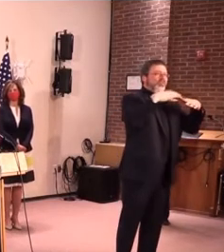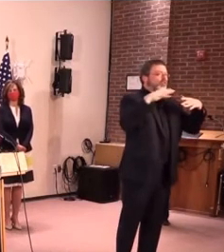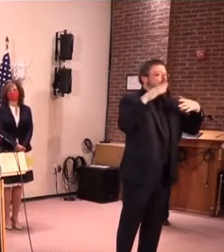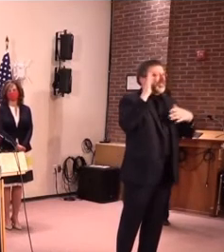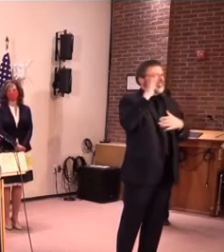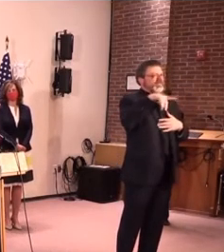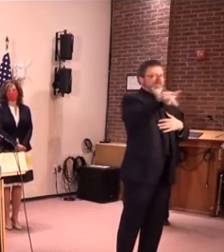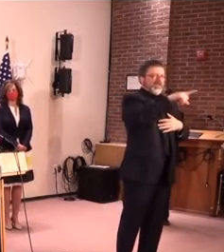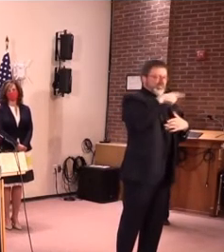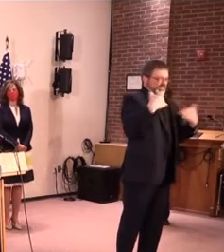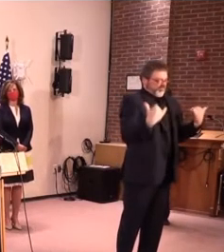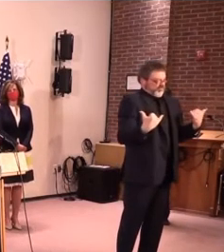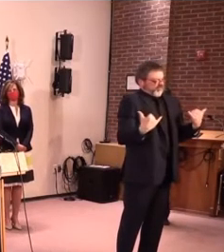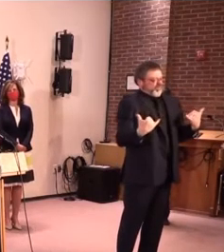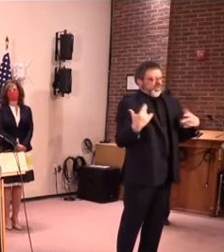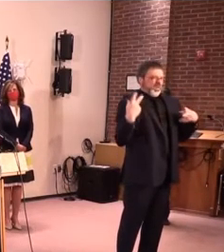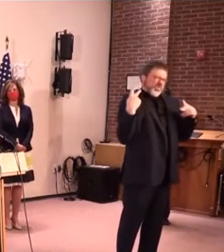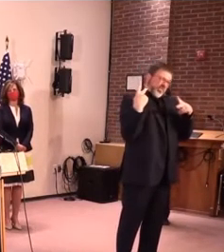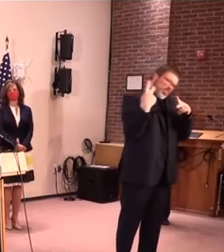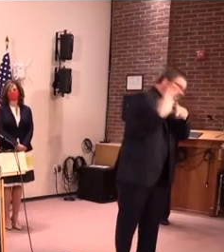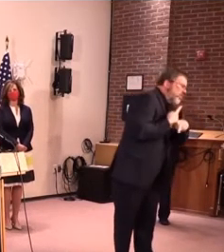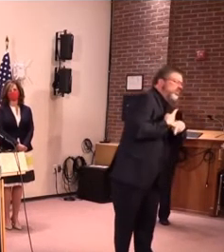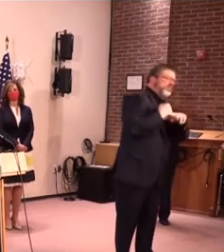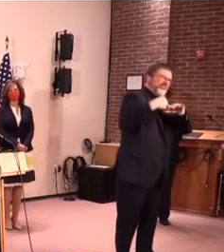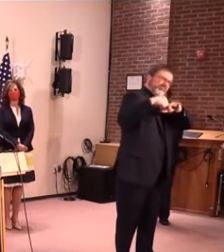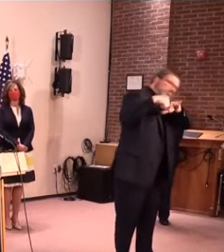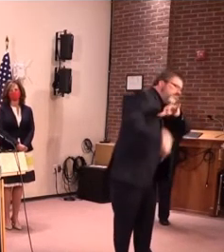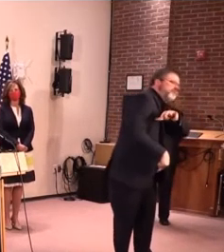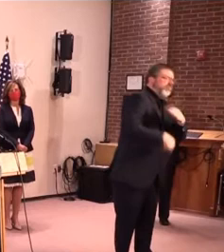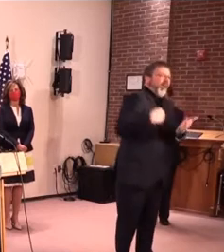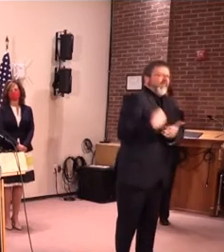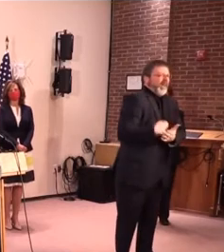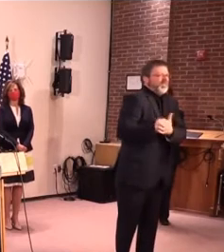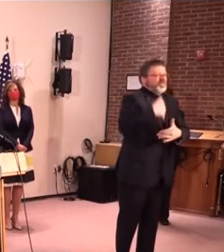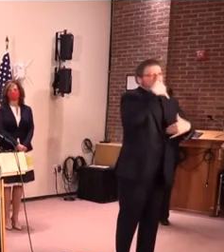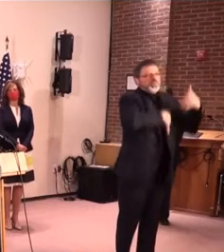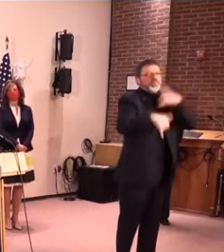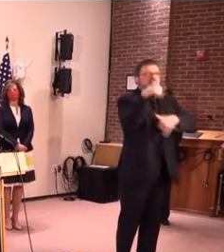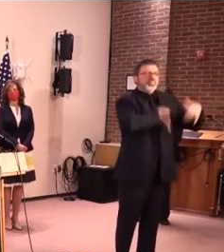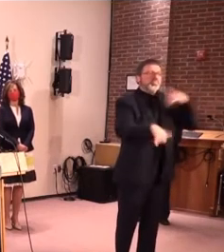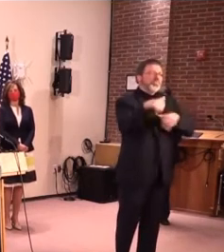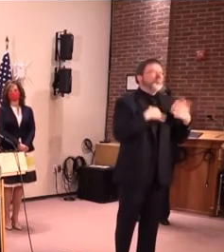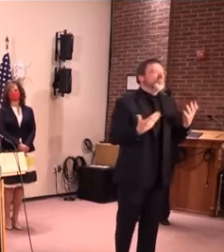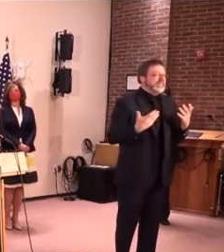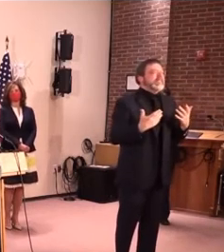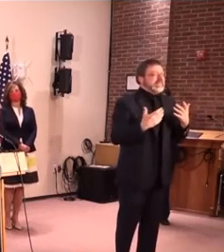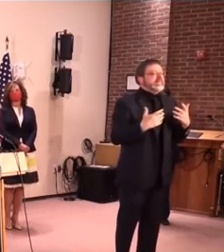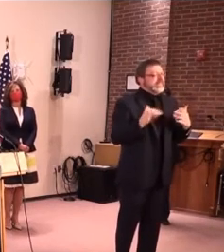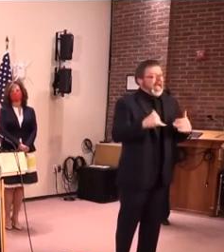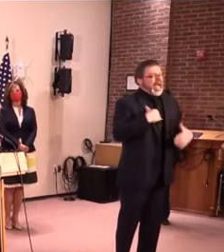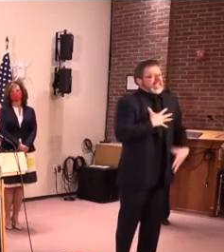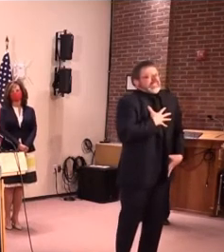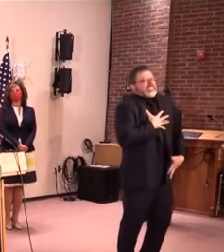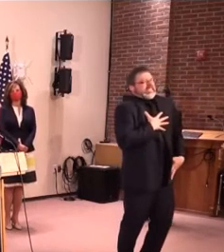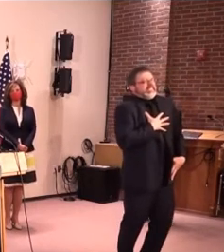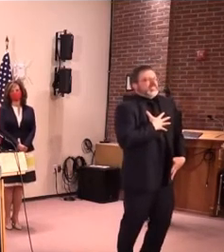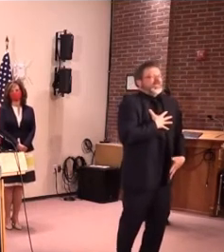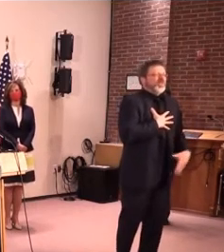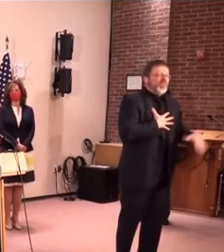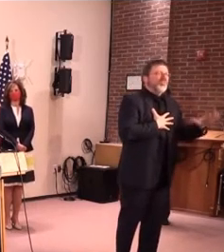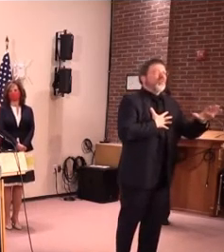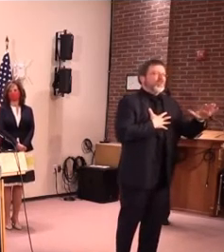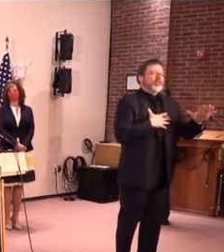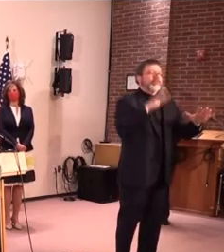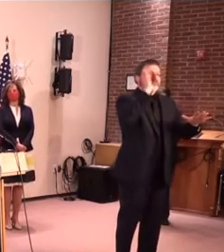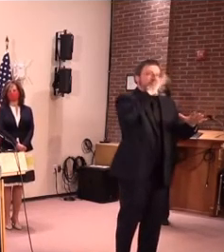financial event their business has ever experienced. They've shown incredible grace and determination while under